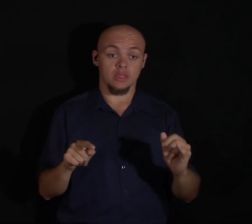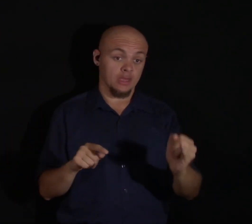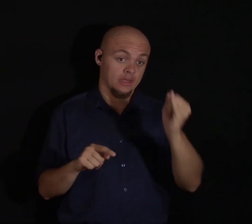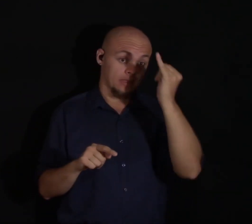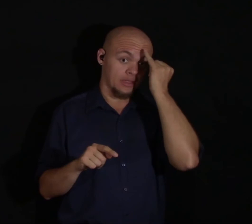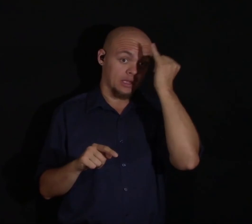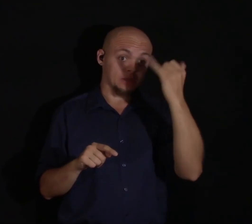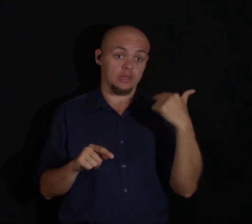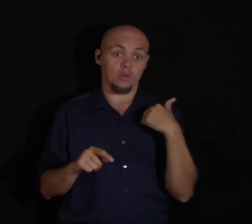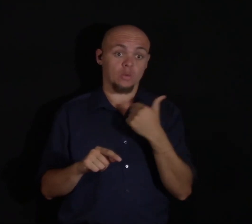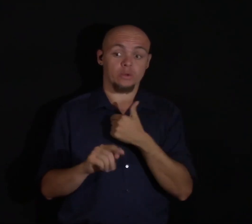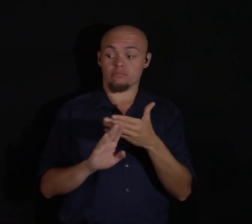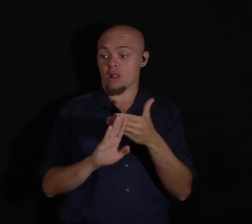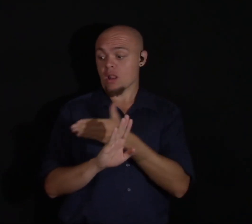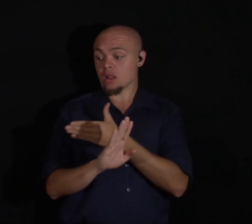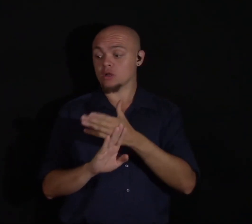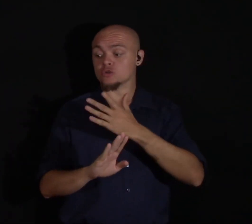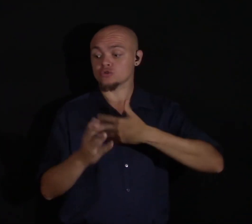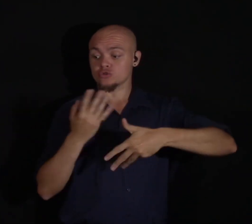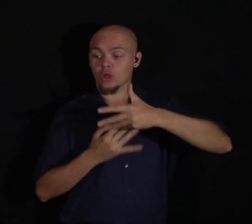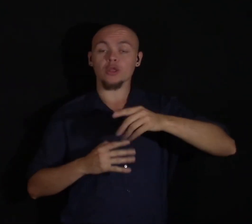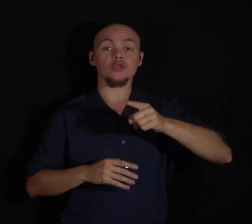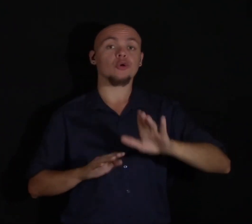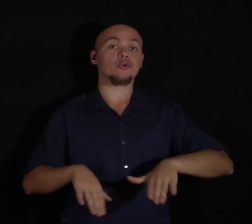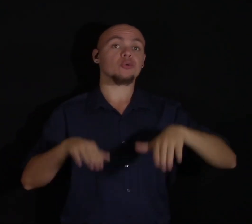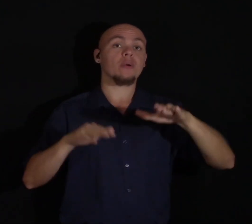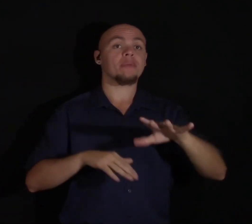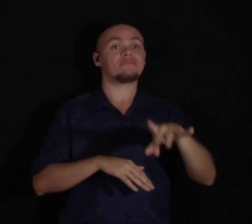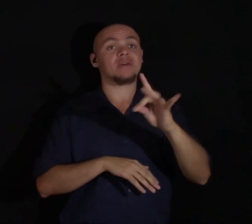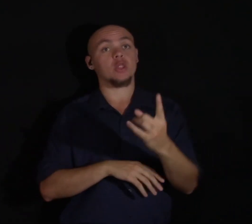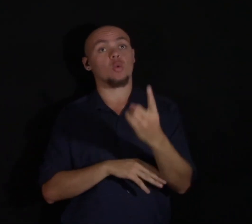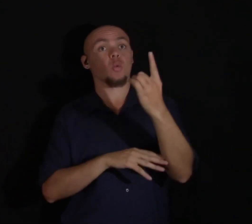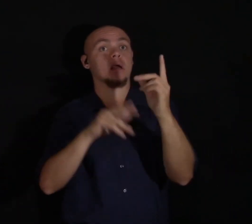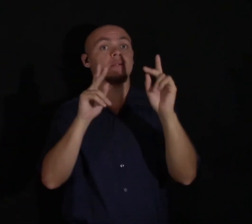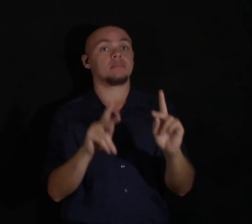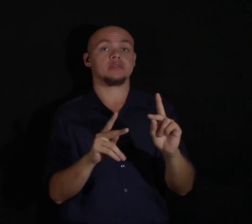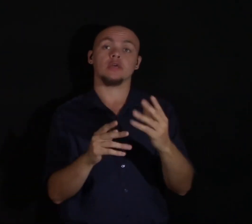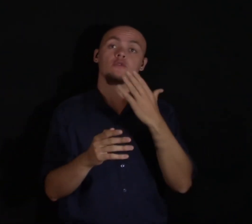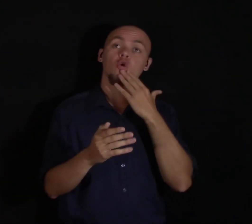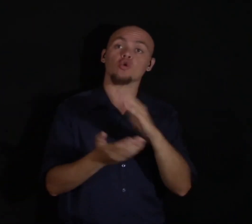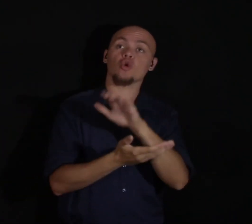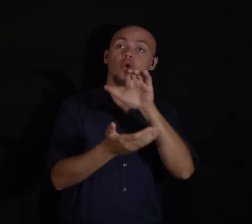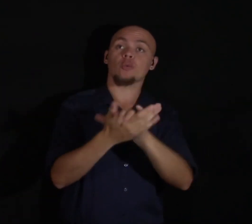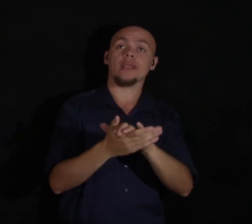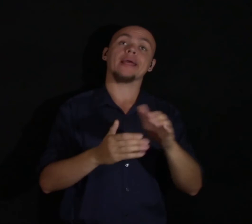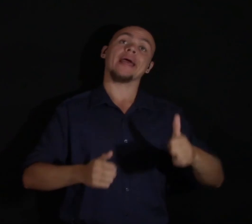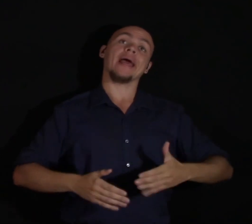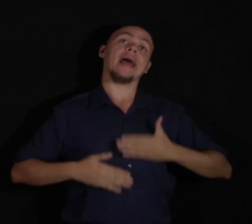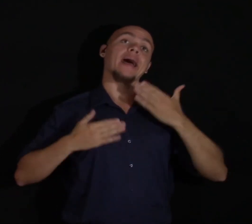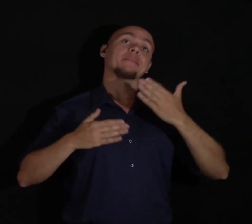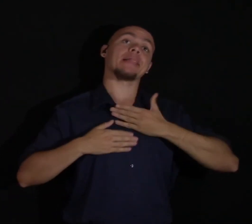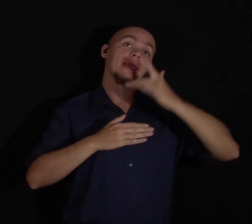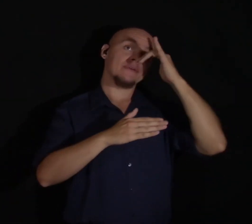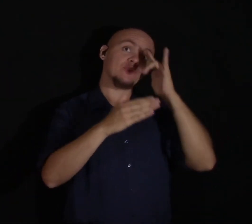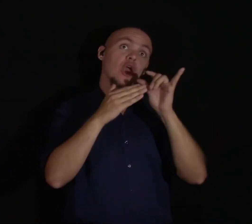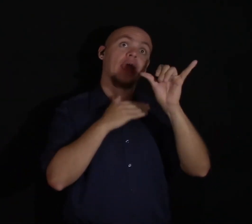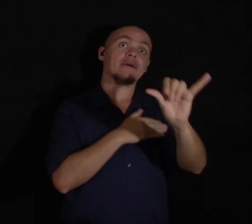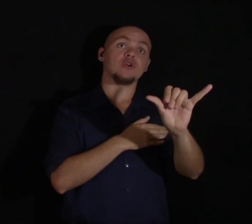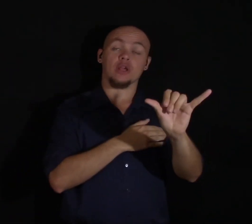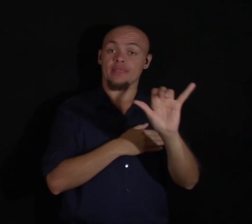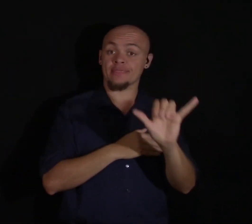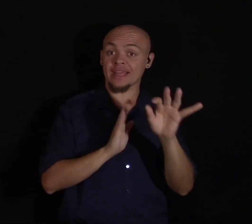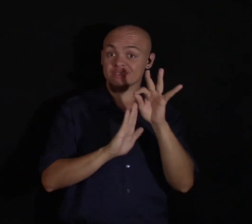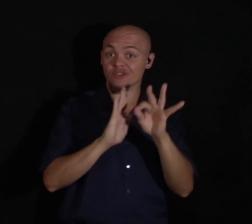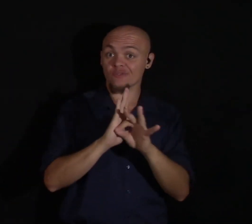that we've been socialized to have, that you're going to grow up, you're going to find your one person, have a good wedding, and live happily ever after. Isn't that the